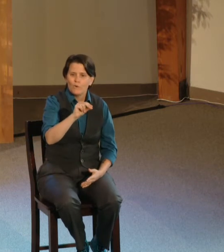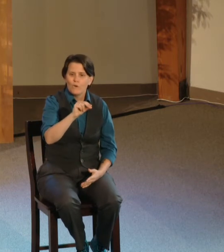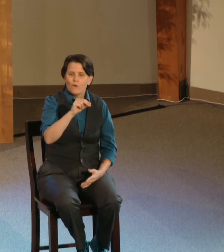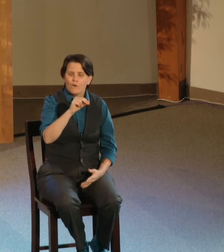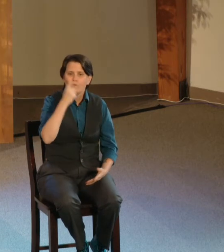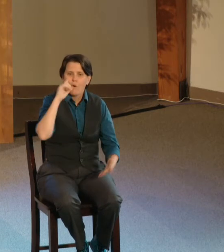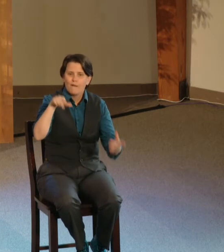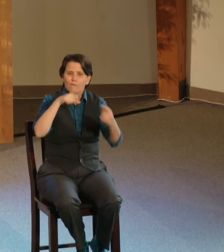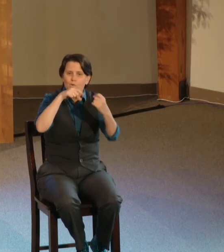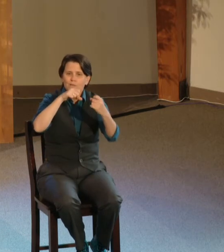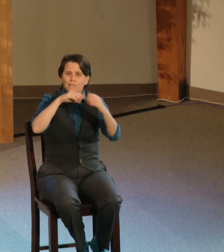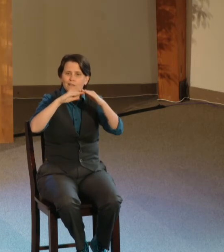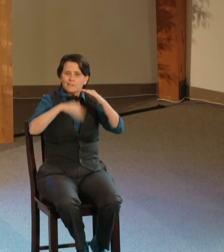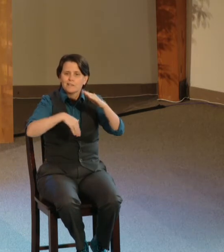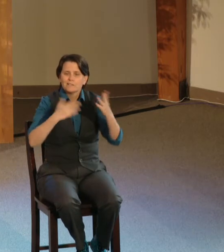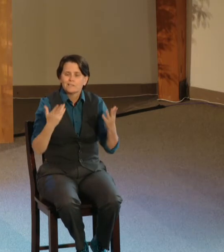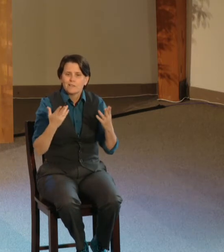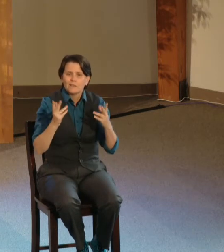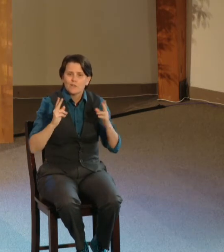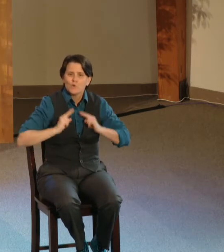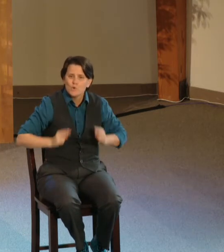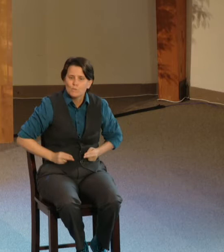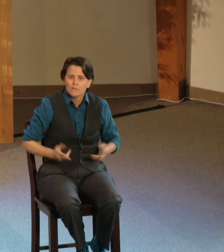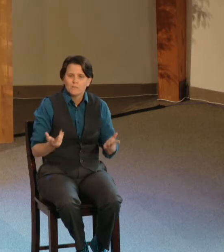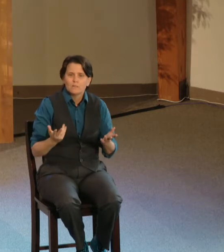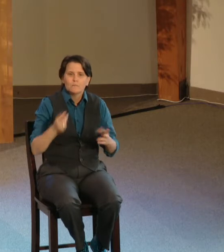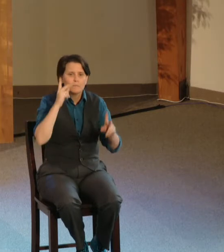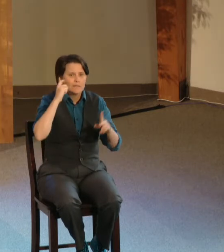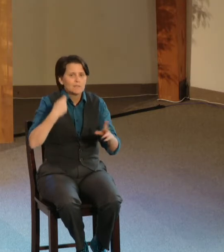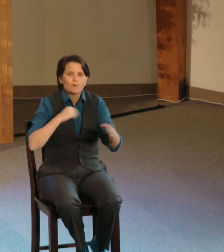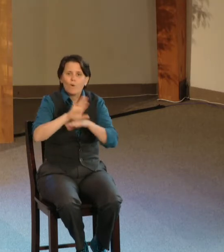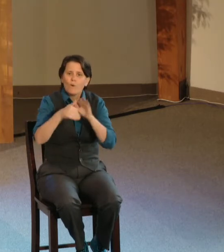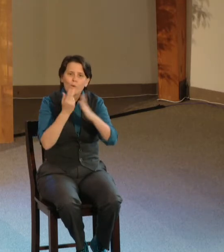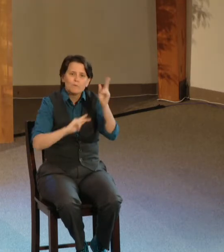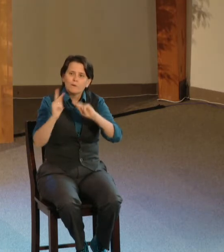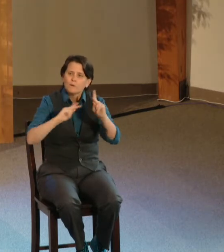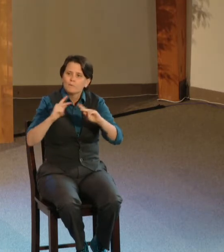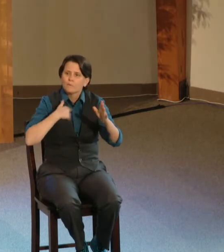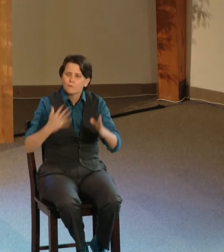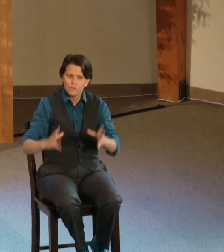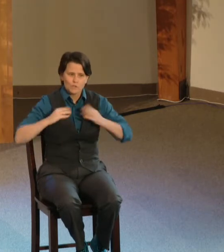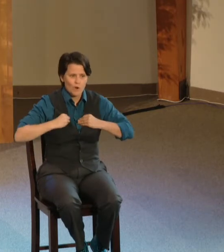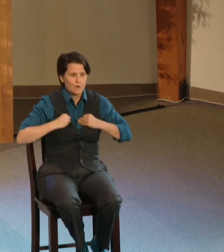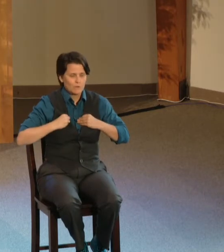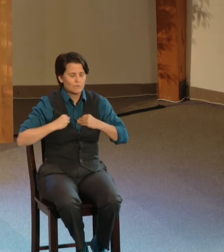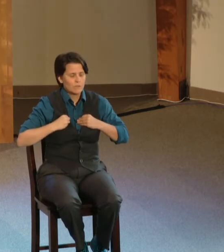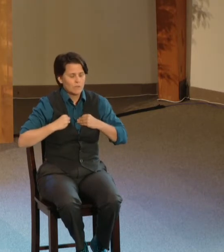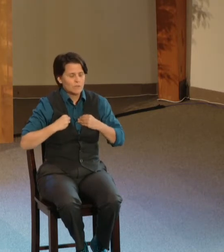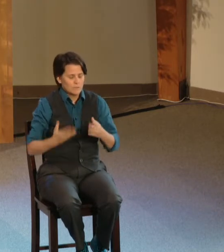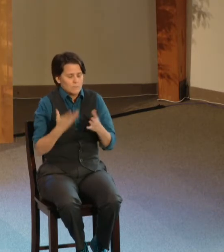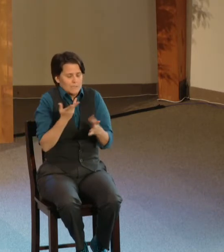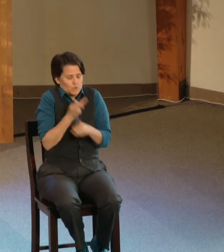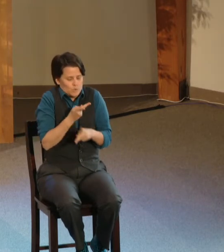Less than human. No one deserves to be treated less than human. Thank you. Thank you.